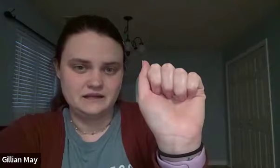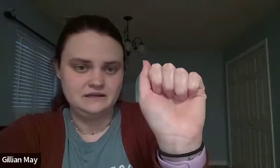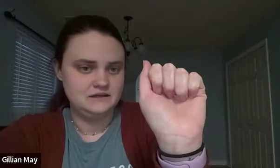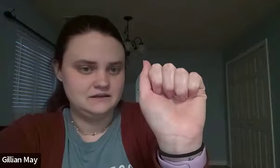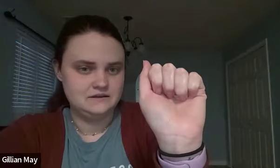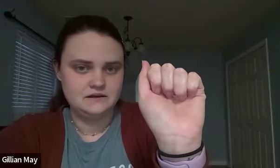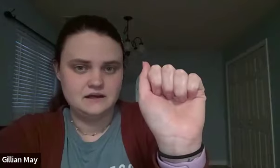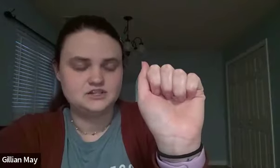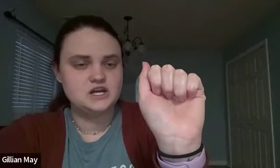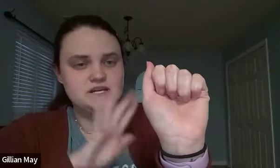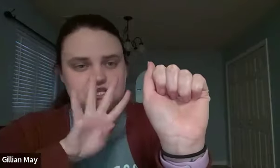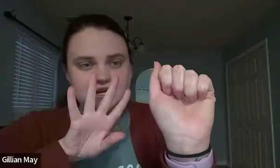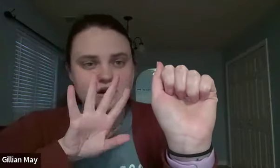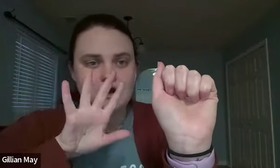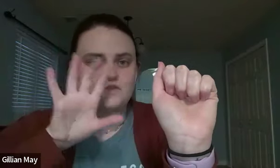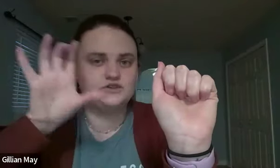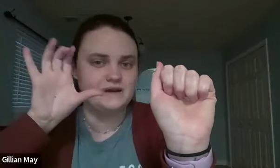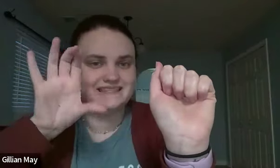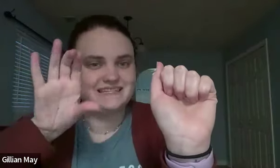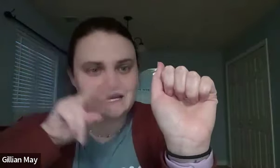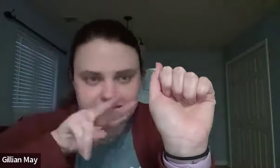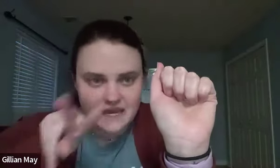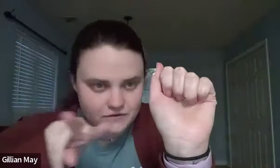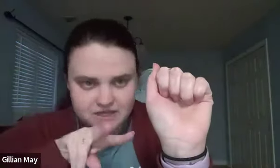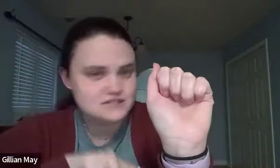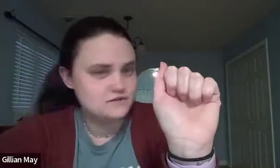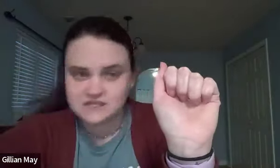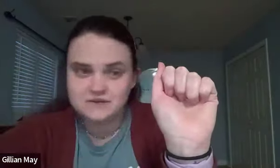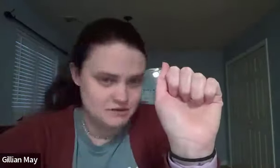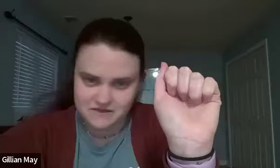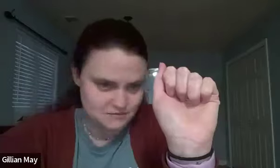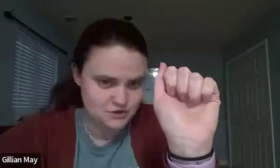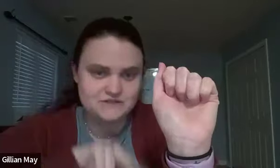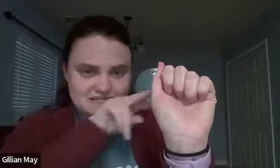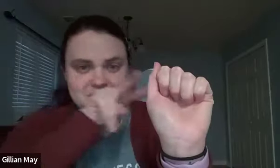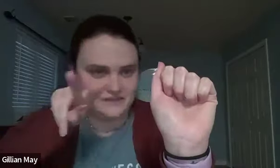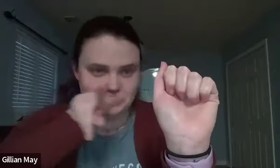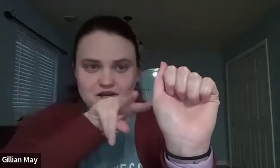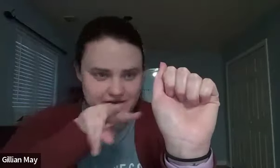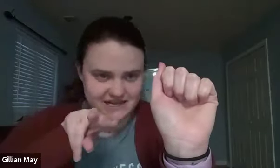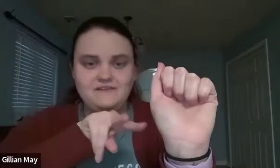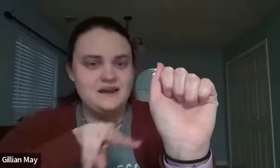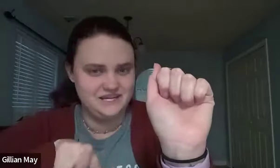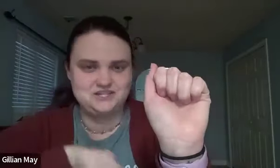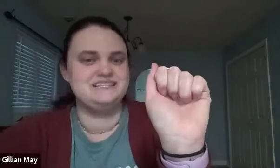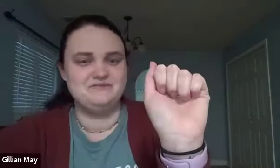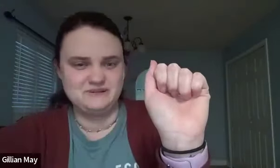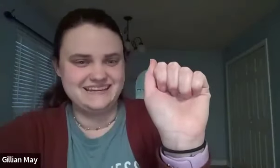Right. I try to make sure those who I see everybody. So if you see me doing this motion, this is me literally going down the line, making sure I see everyone's